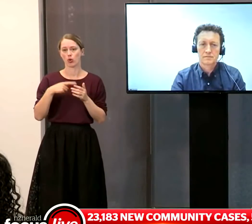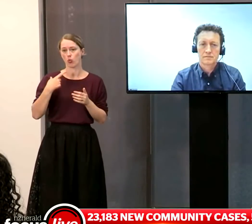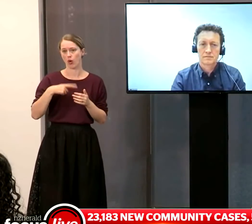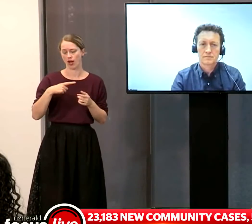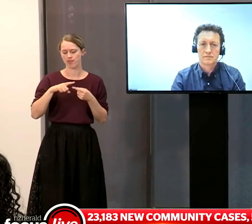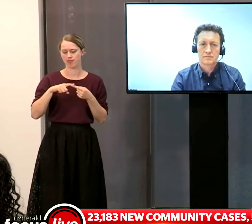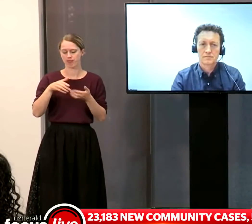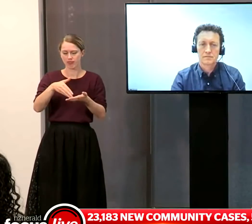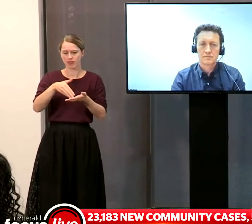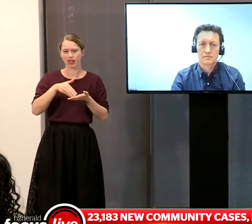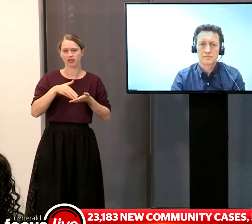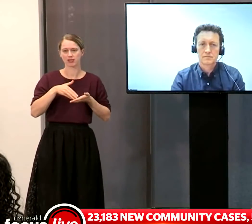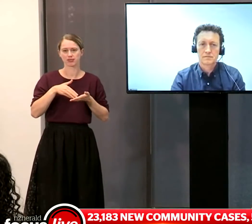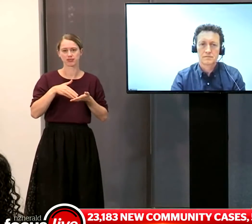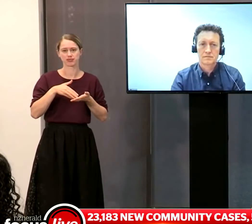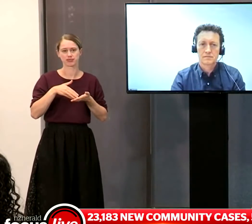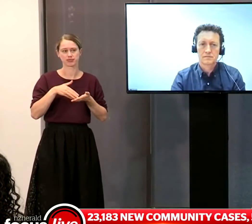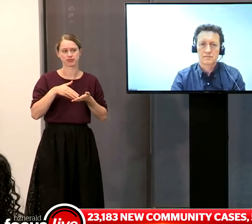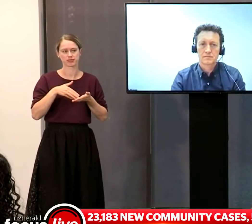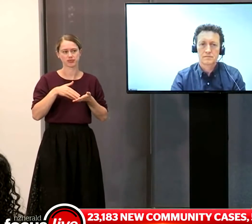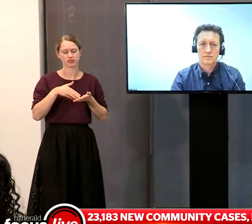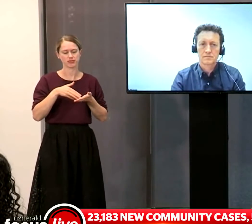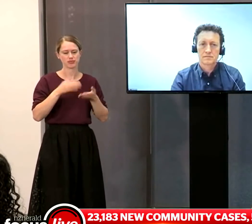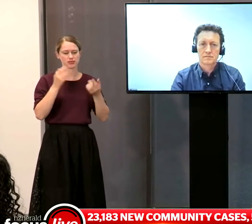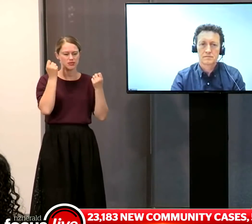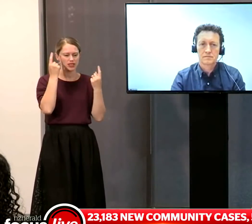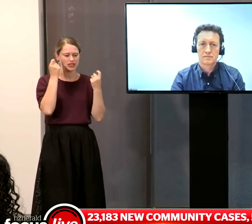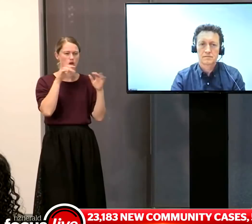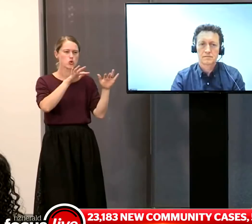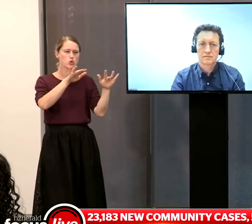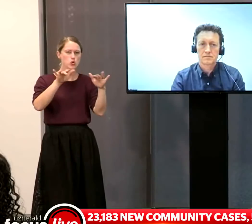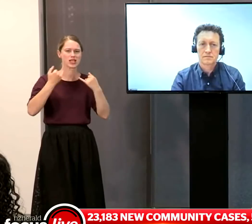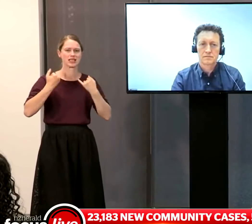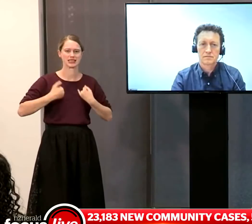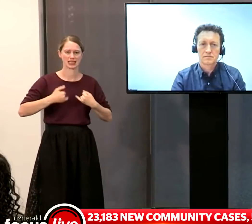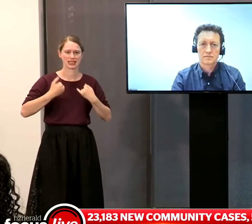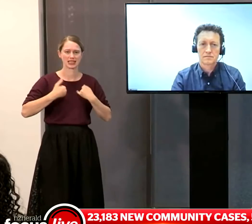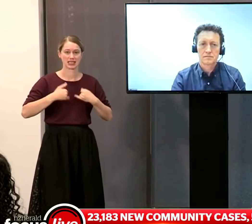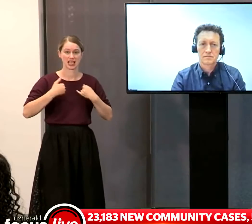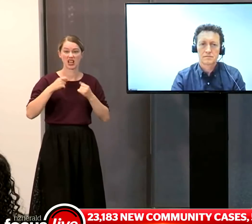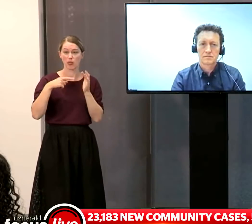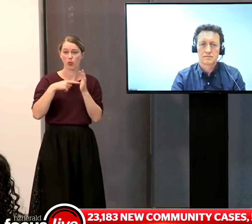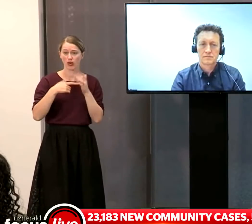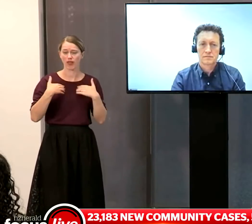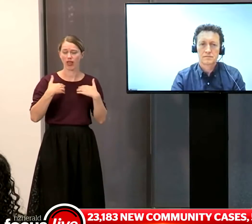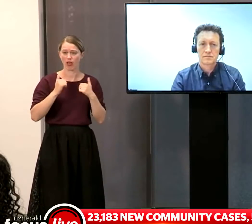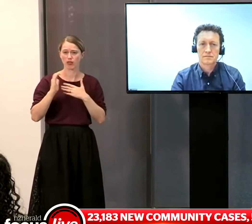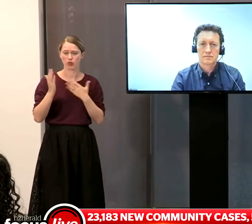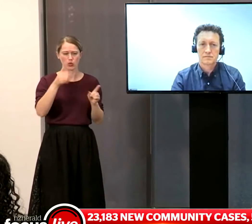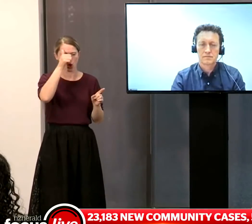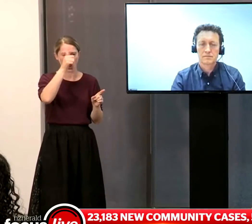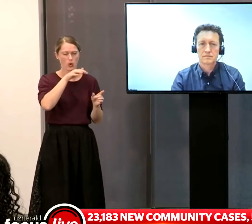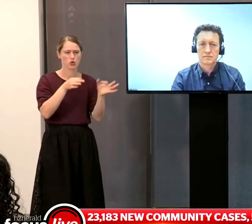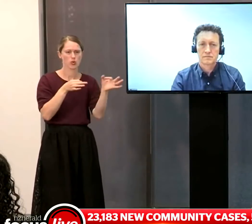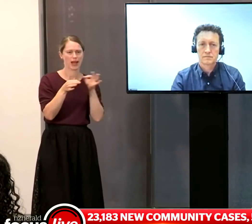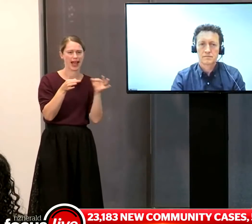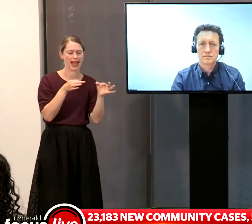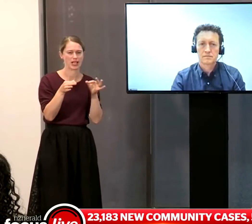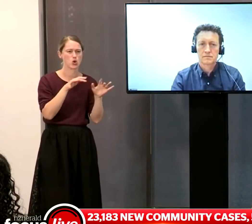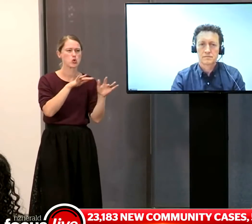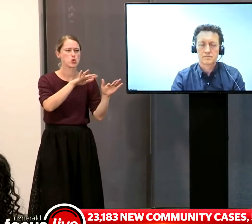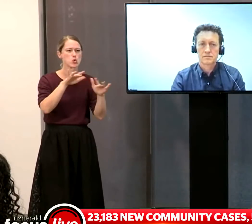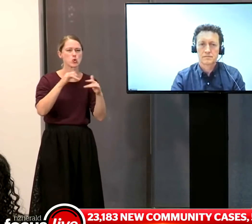helps us understand the burden of illness out there, and that's very important for our health services to be able to plan